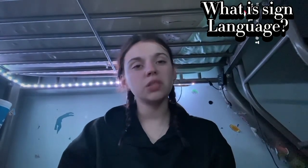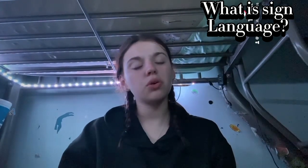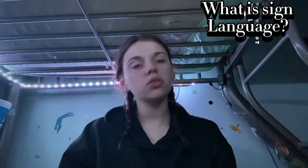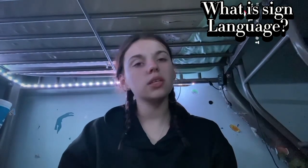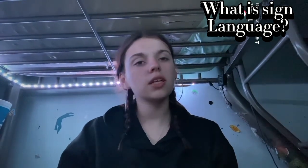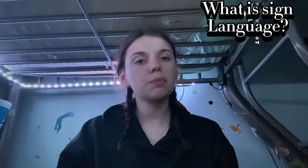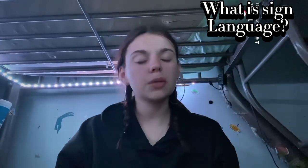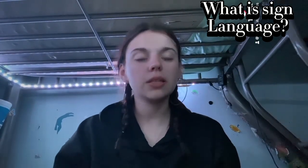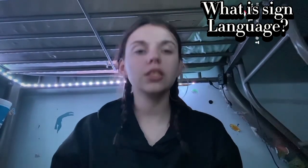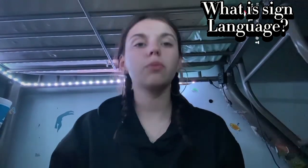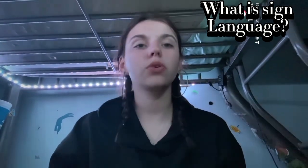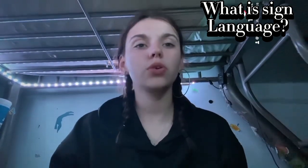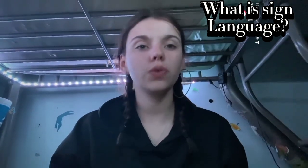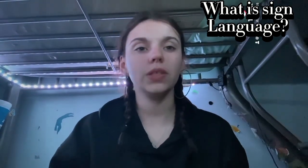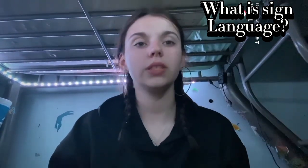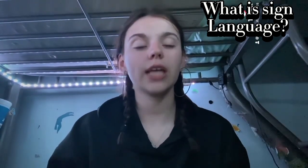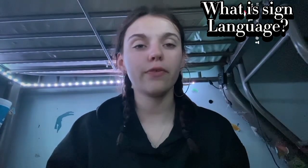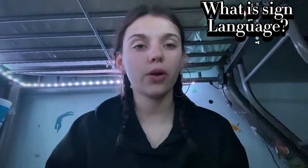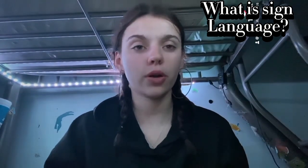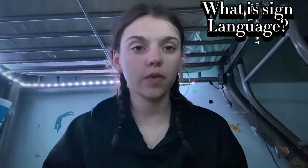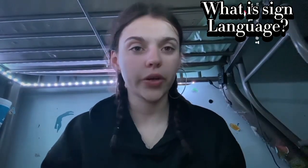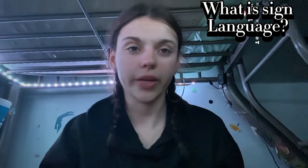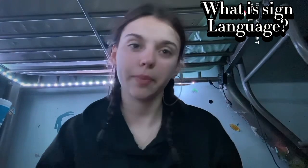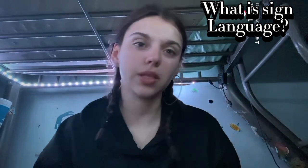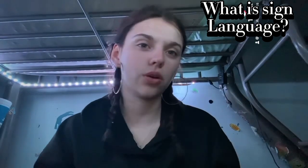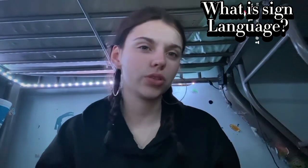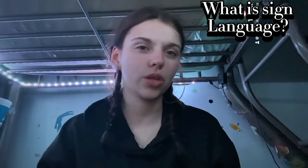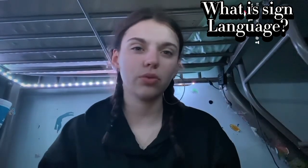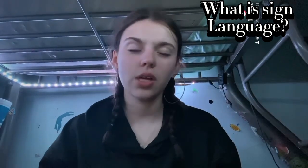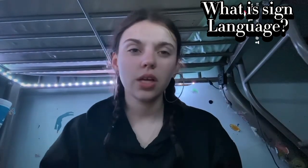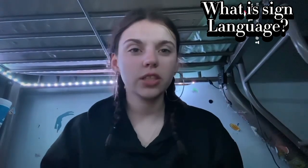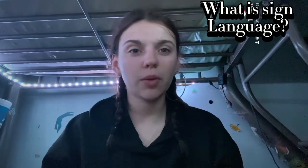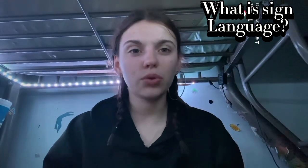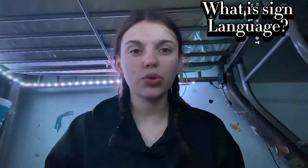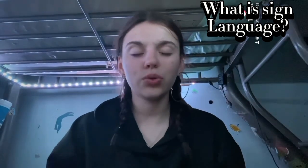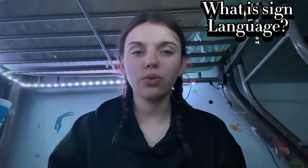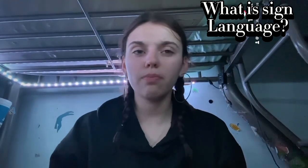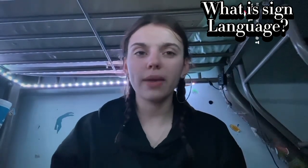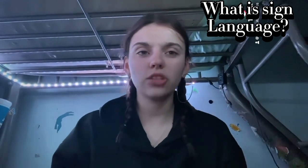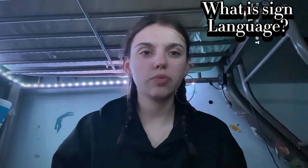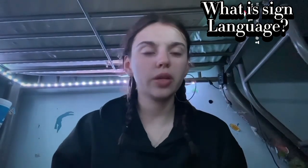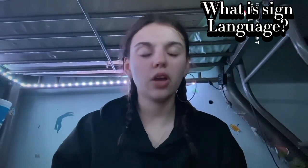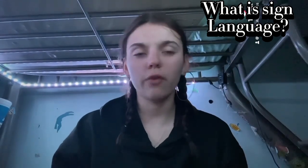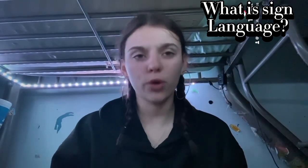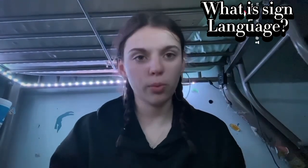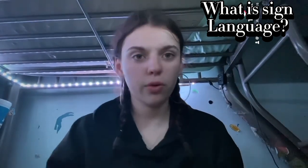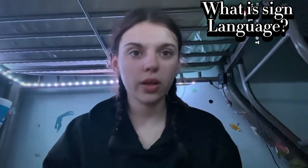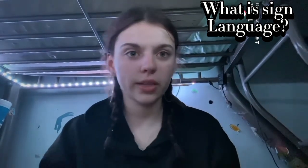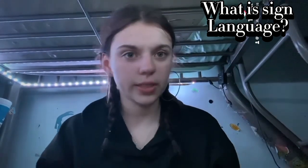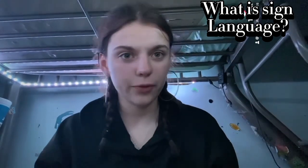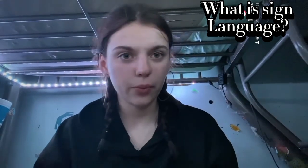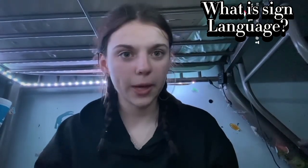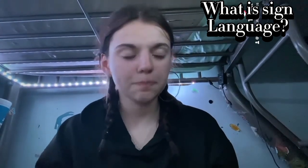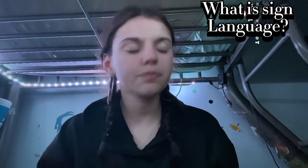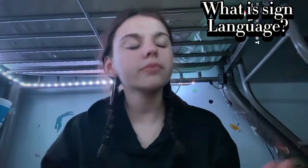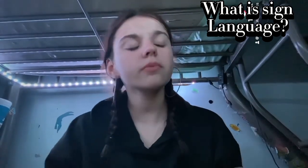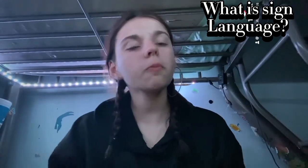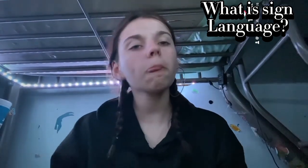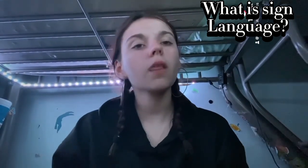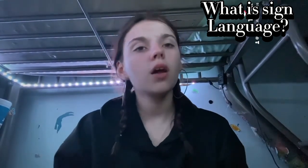mostly going to be someone who is deaf or hard of hearing, but then also someone who may just be nonverbal in a different way.